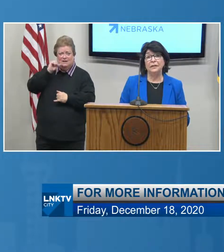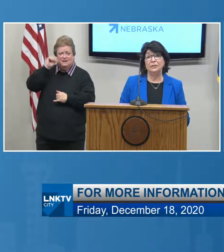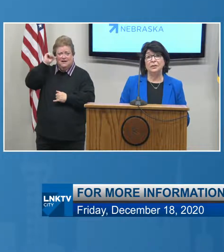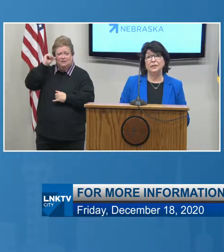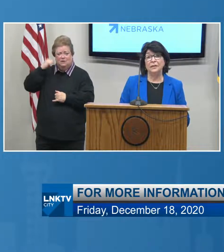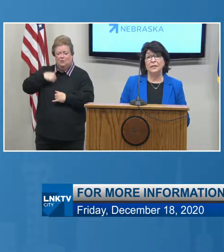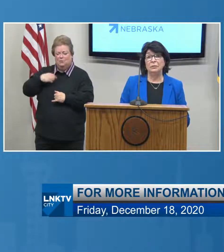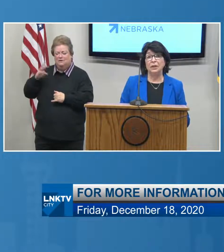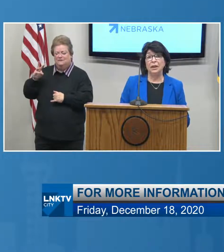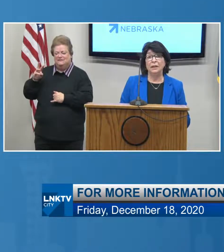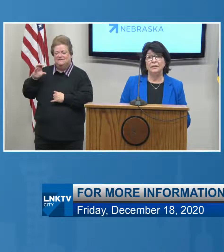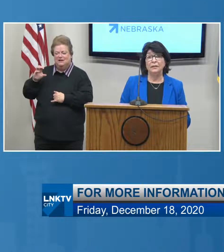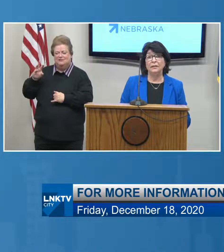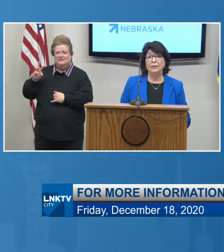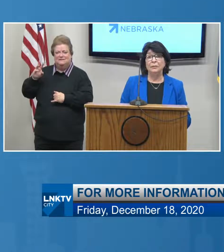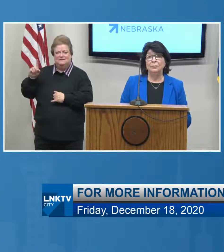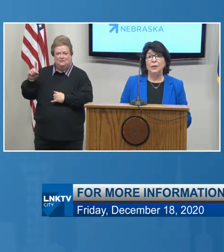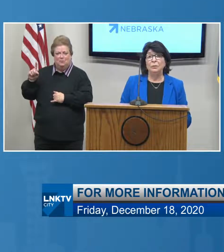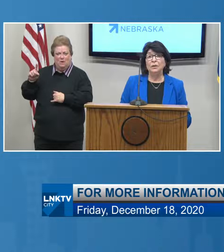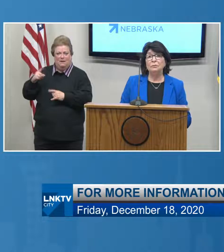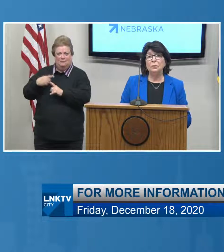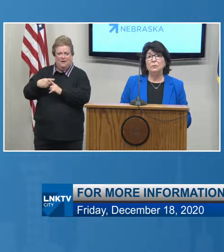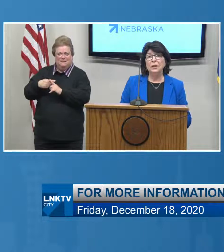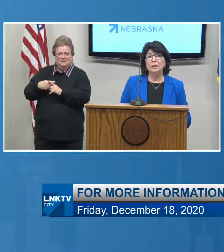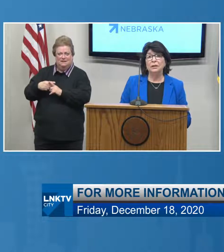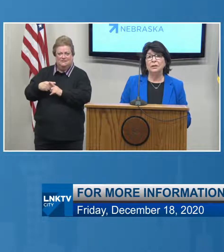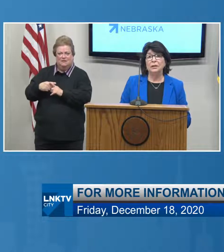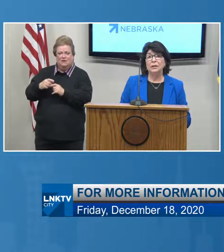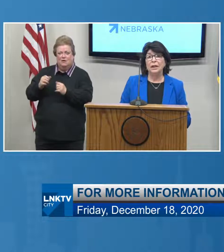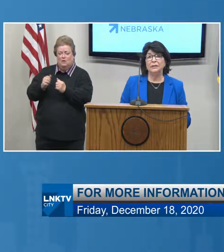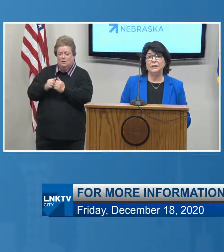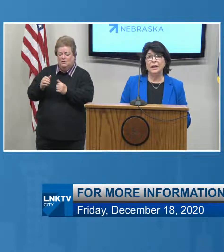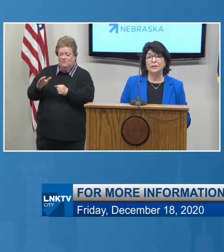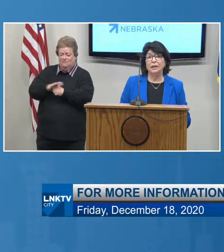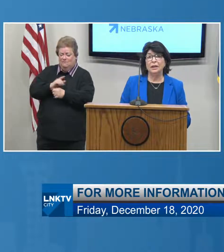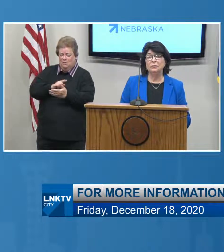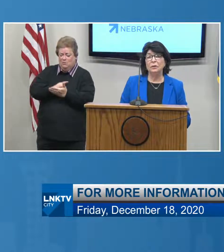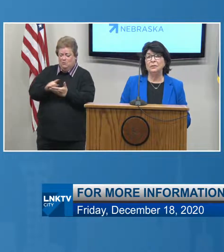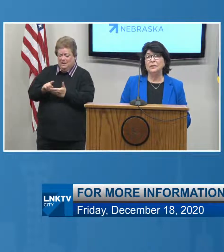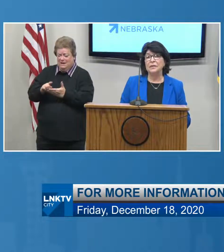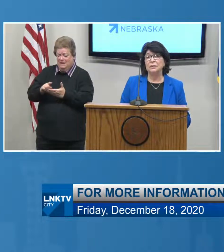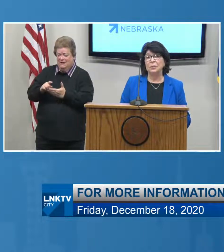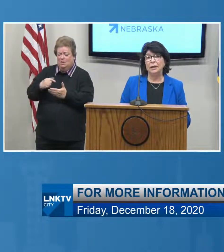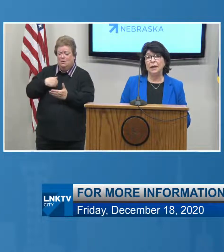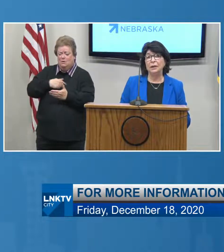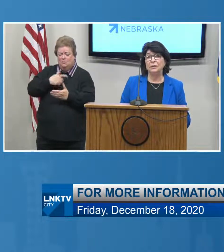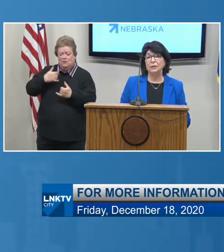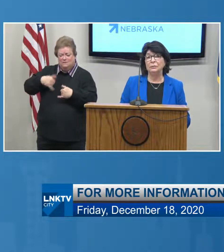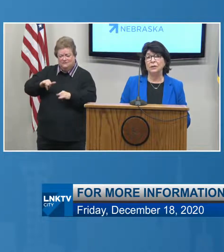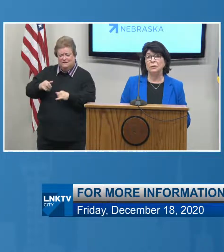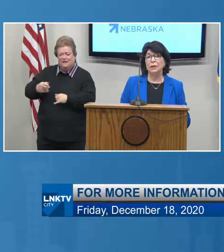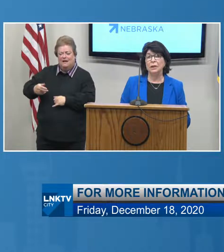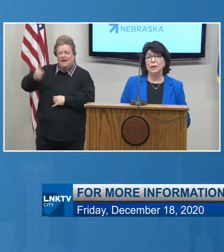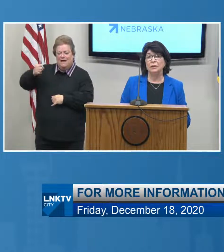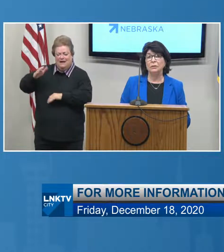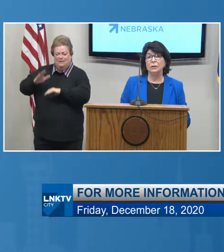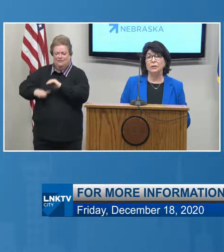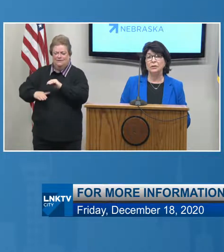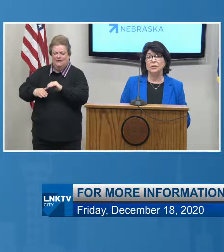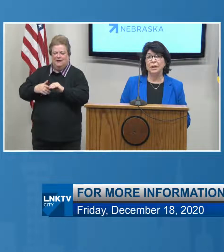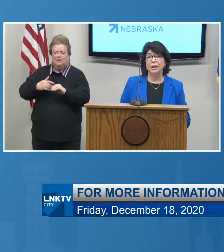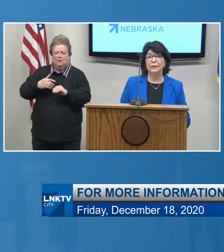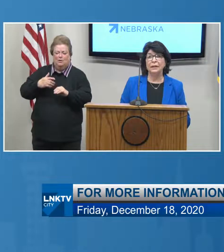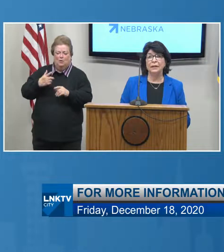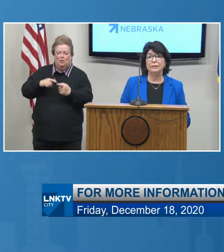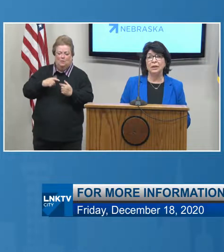at 661 cases. With the full week, including today and Saturday, we will still be higher than we were in